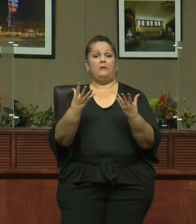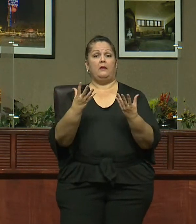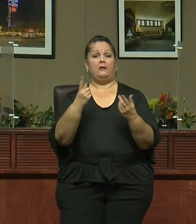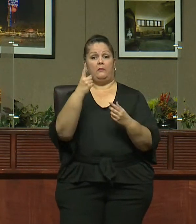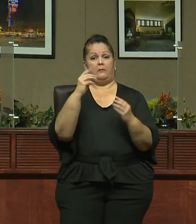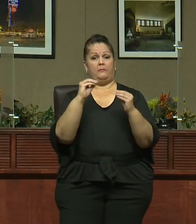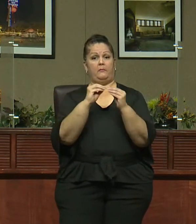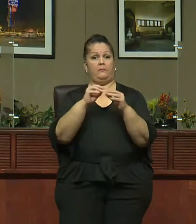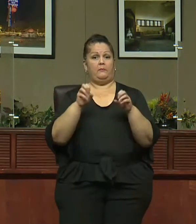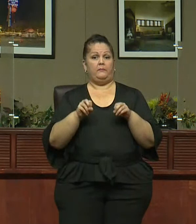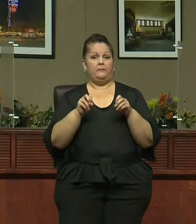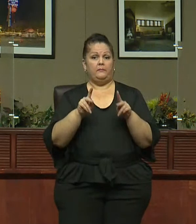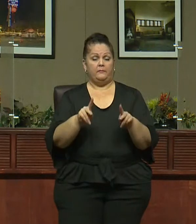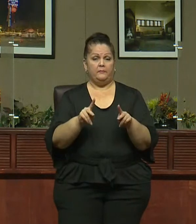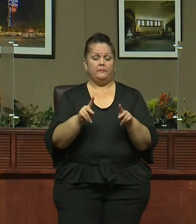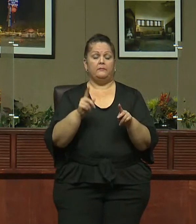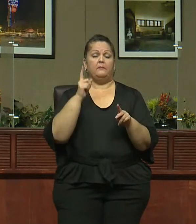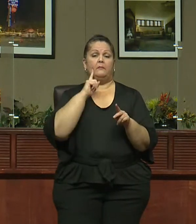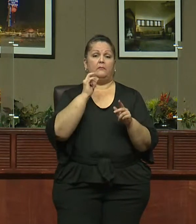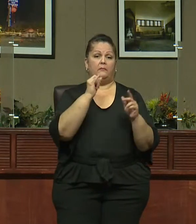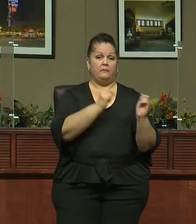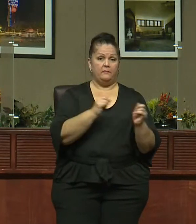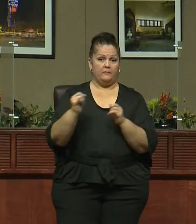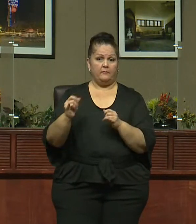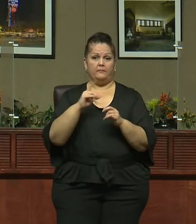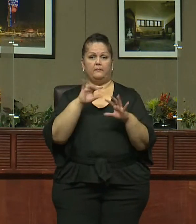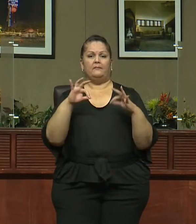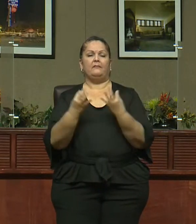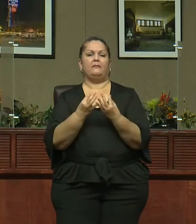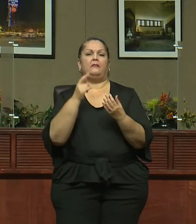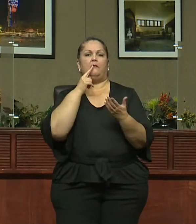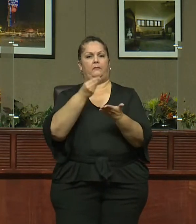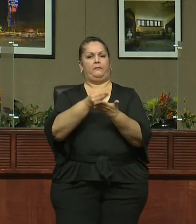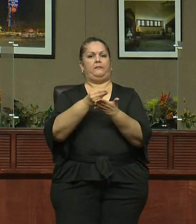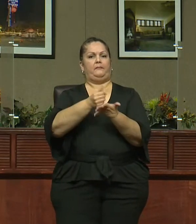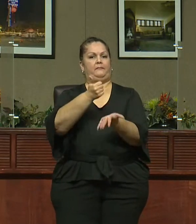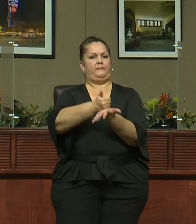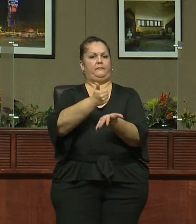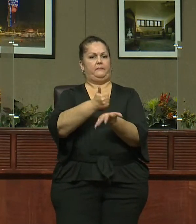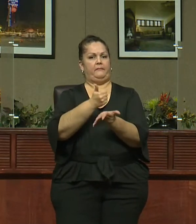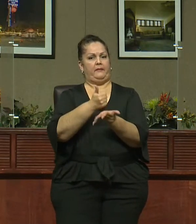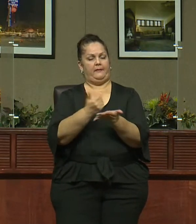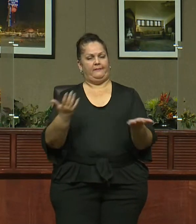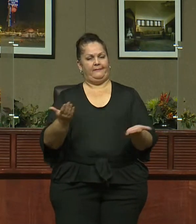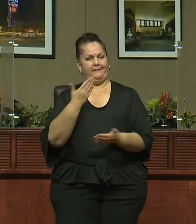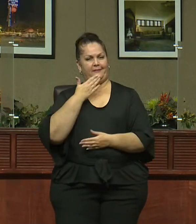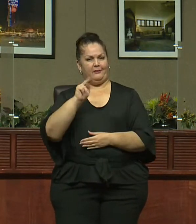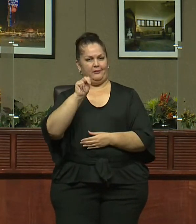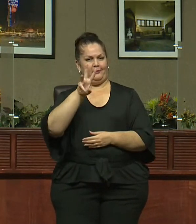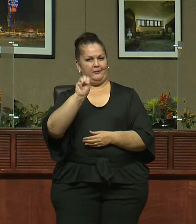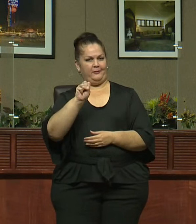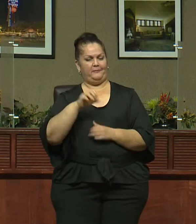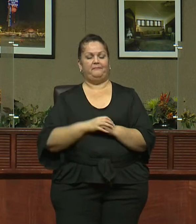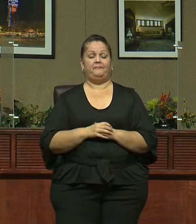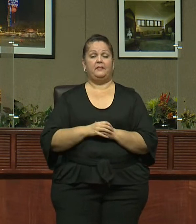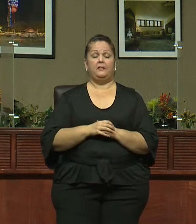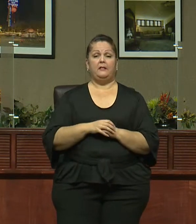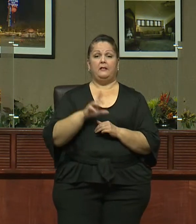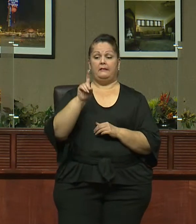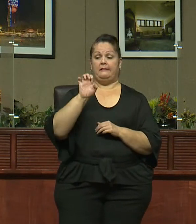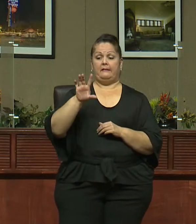financial assistance to individuals and families. So in terms of good news, on December the